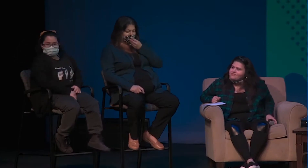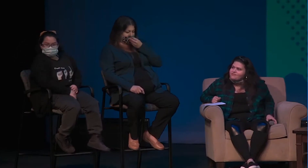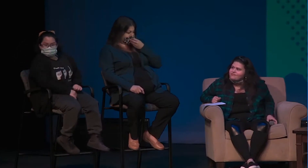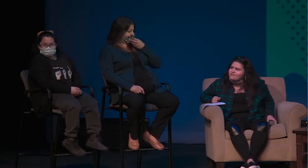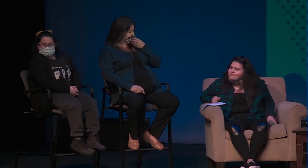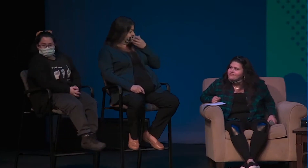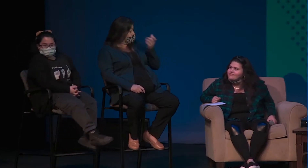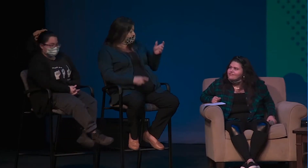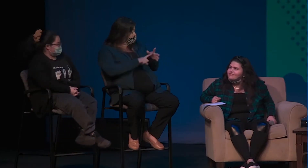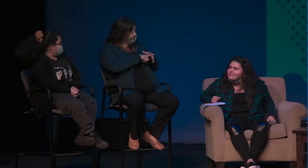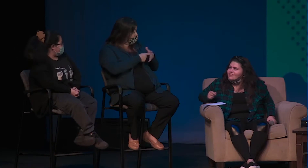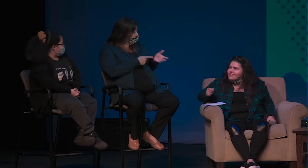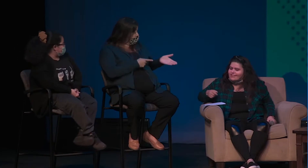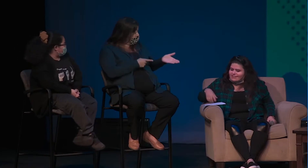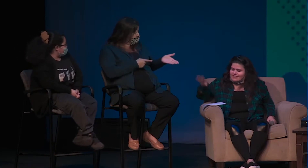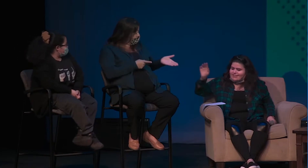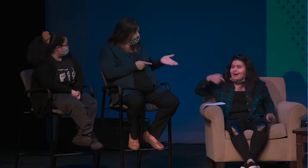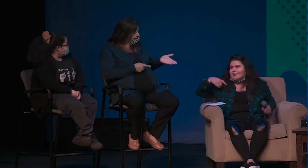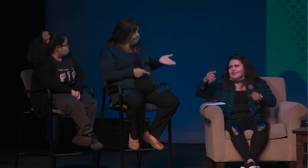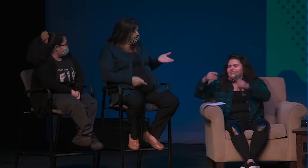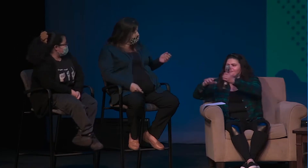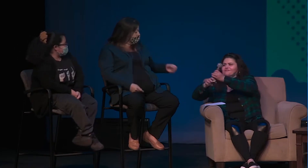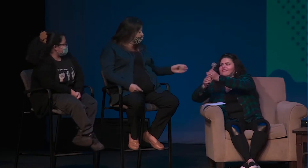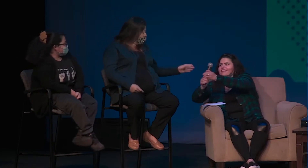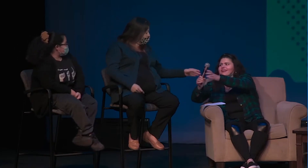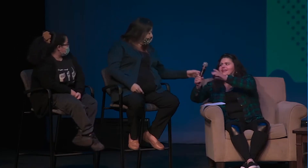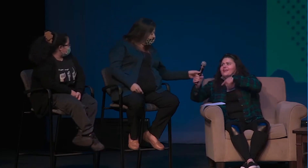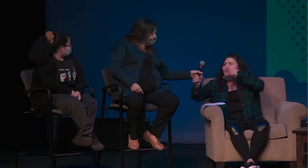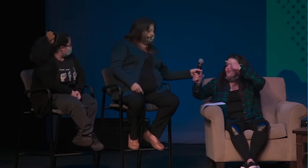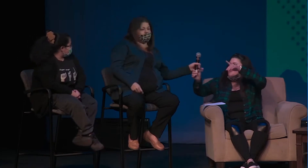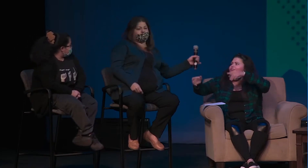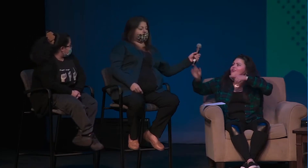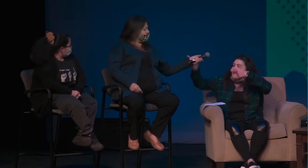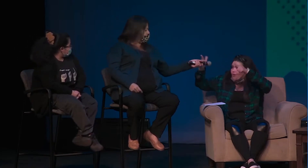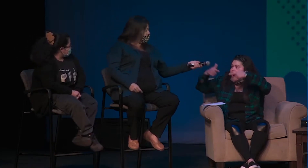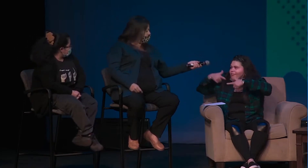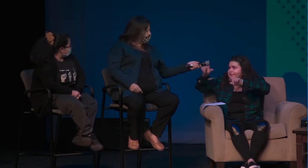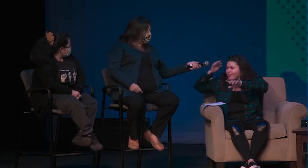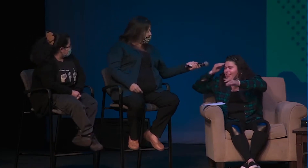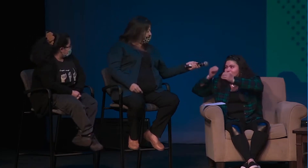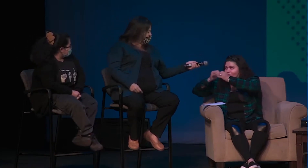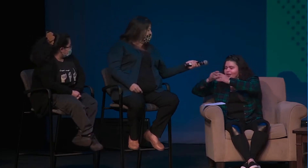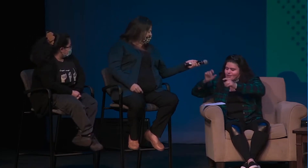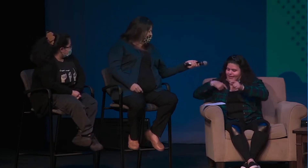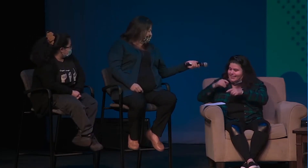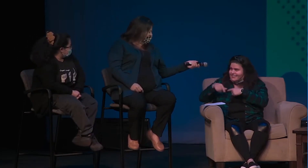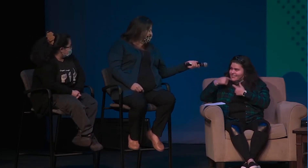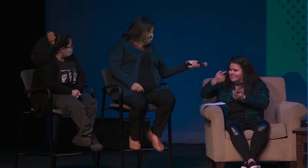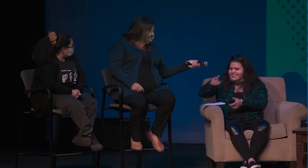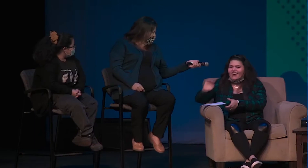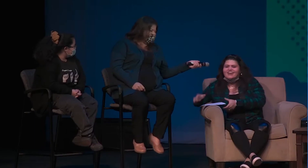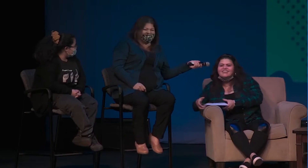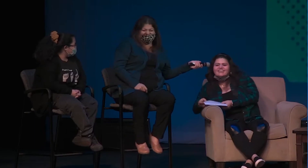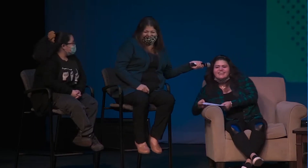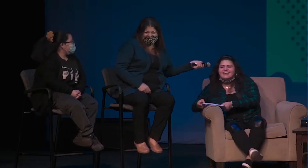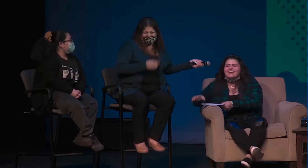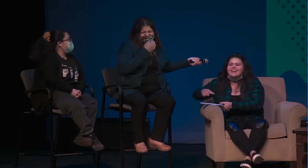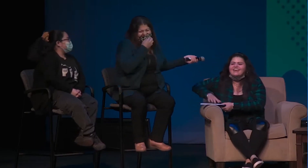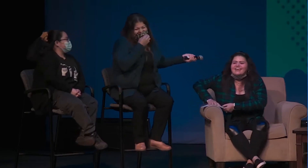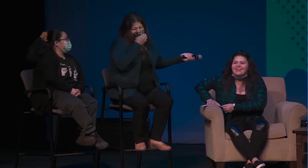Yes, I can. I was just thinking about it. And Karina, if you want to start, you're welcome to. Well, I'll let you think more so I can talk.